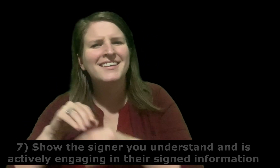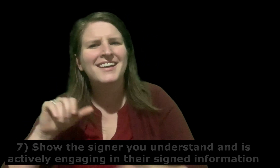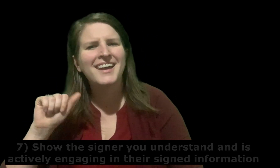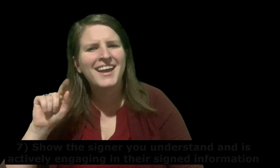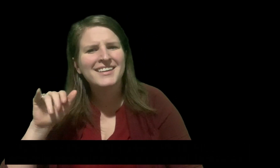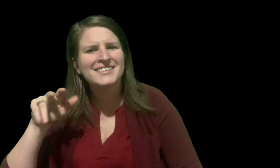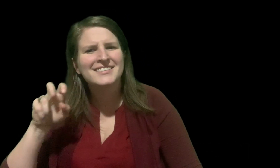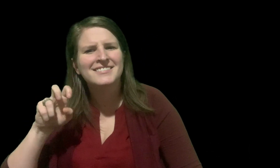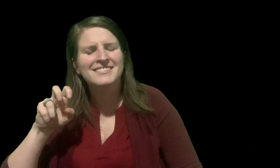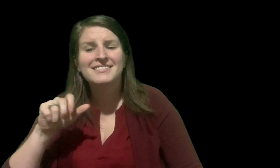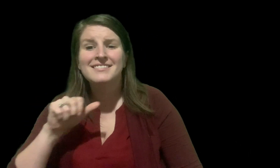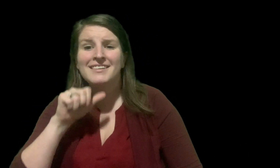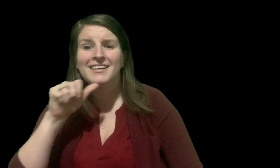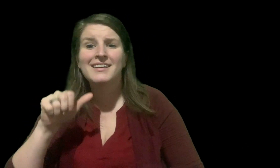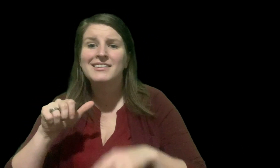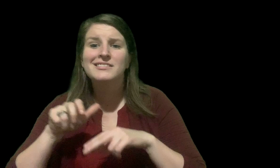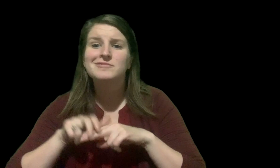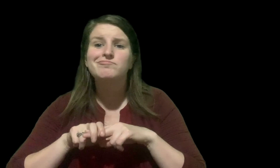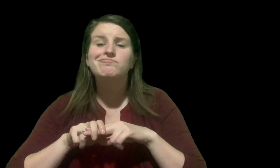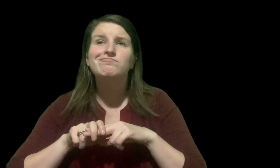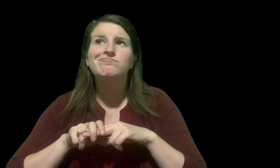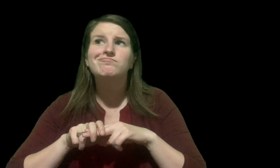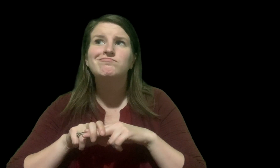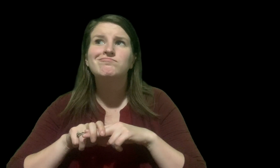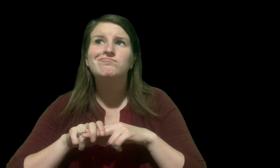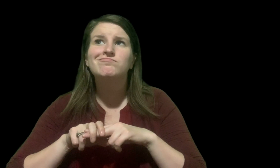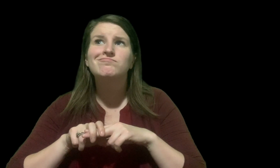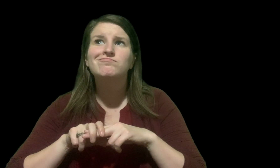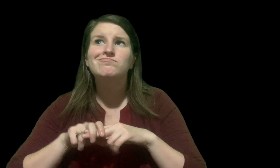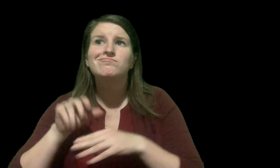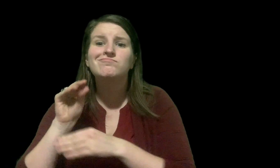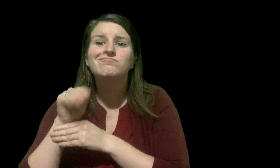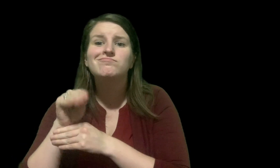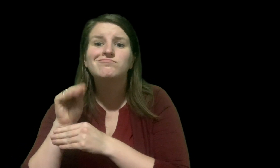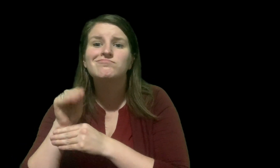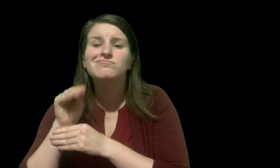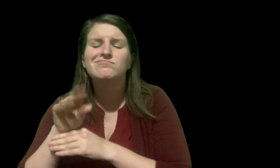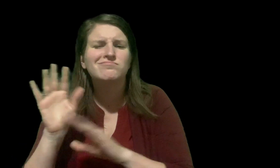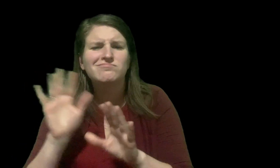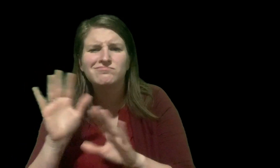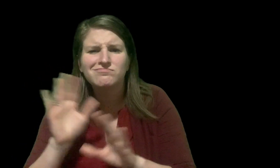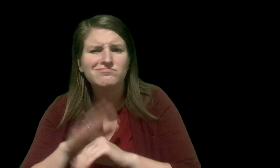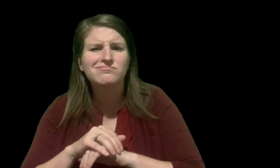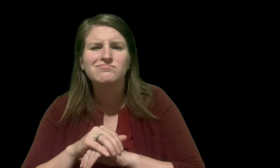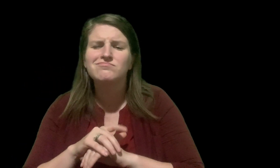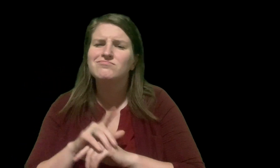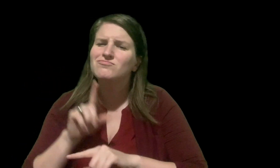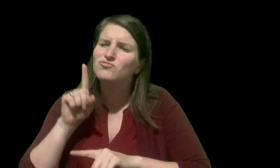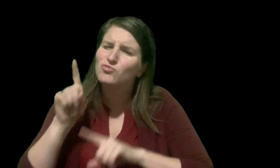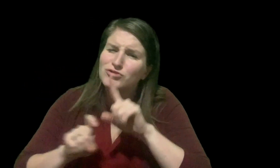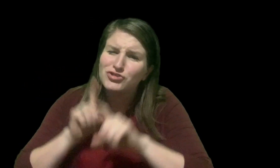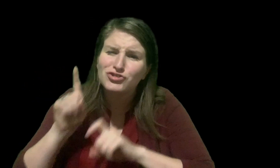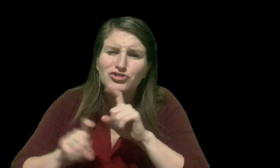That's fine. It's important to be active, not to just be sedentary and just nodding your head.